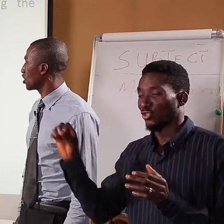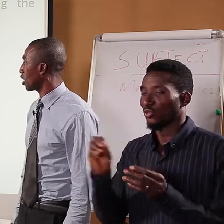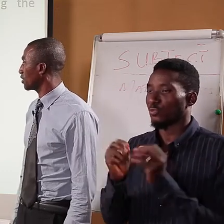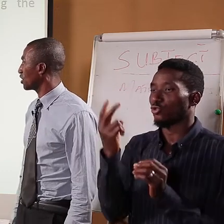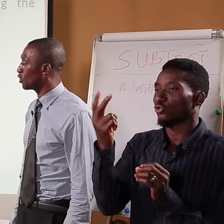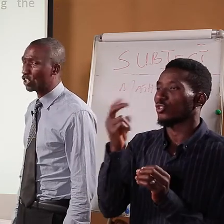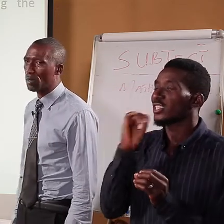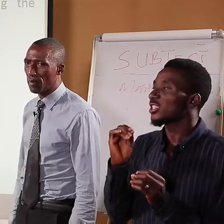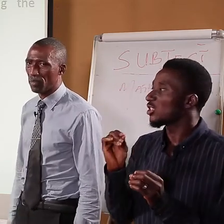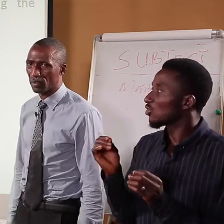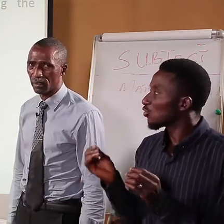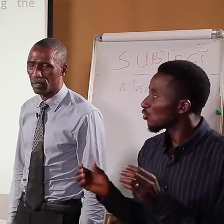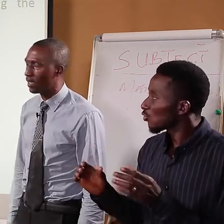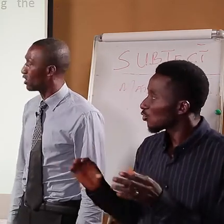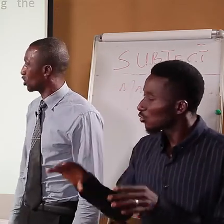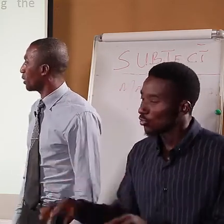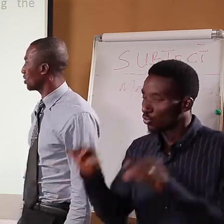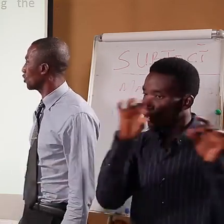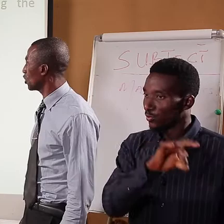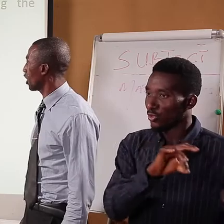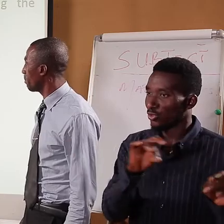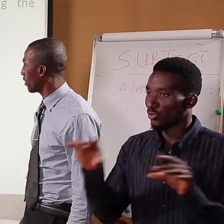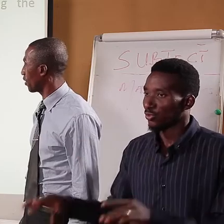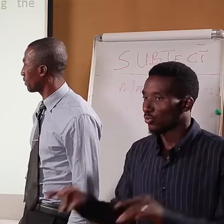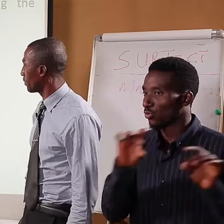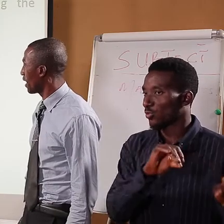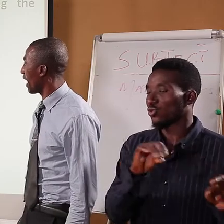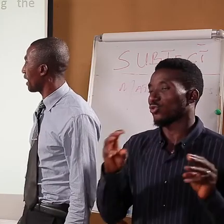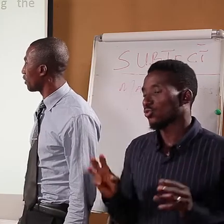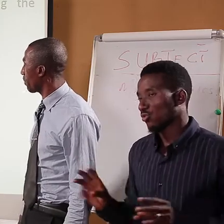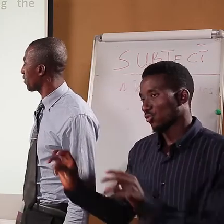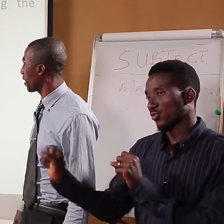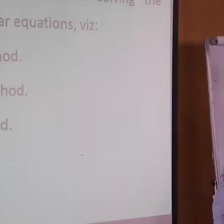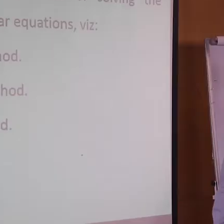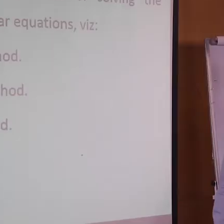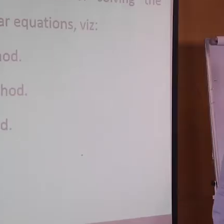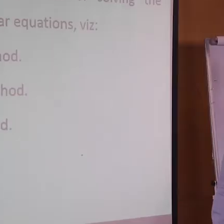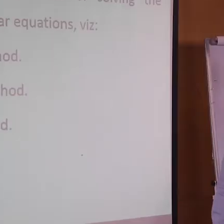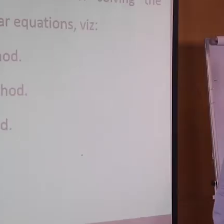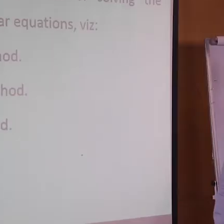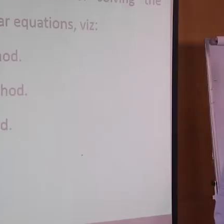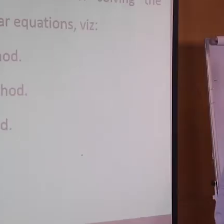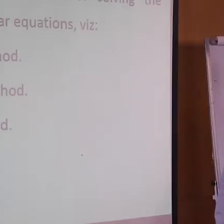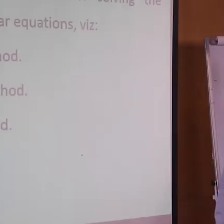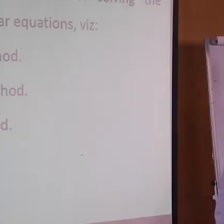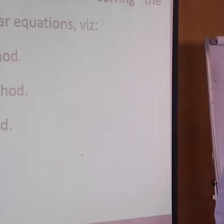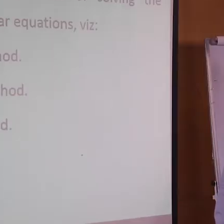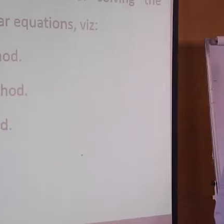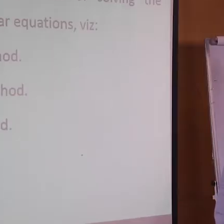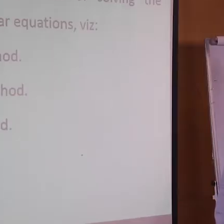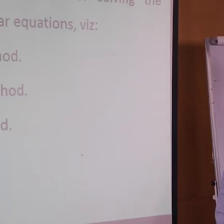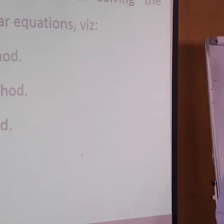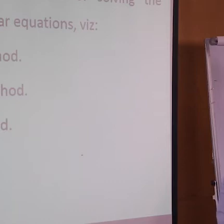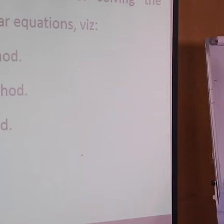is substitution method. Substitution method. And number three is graphical